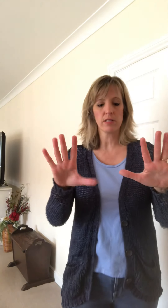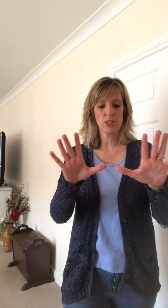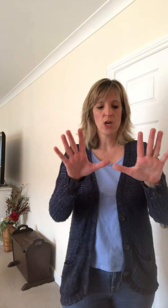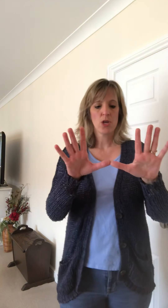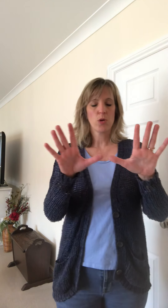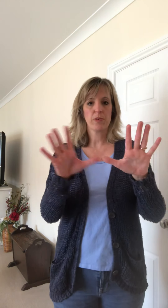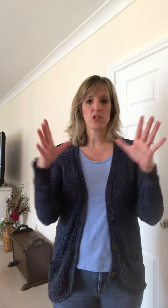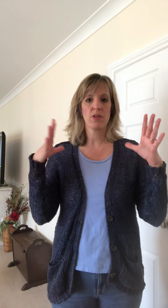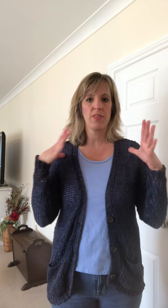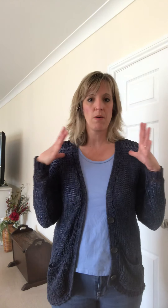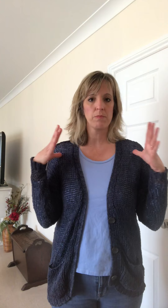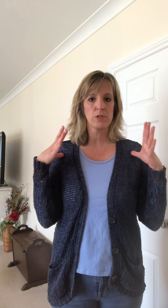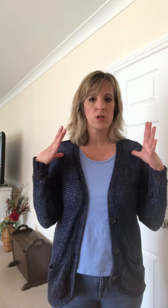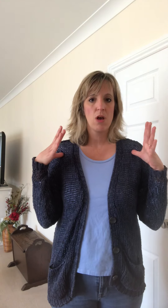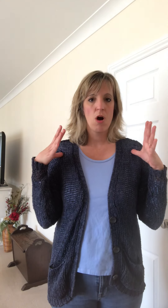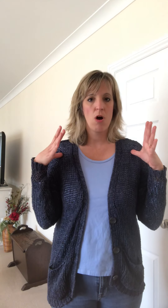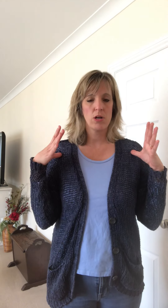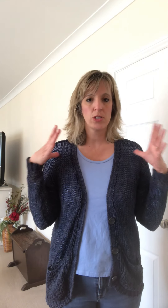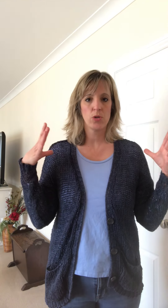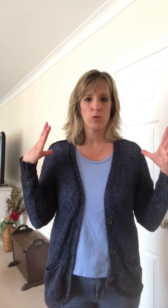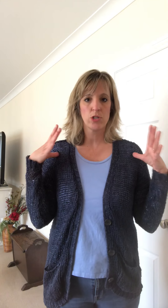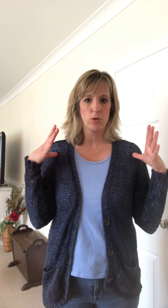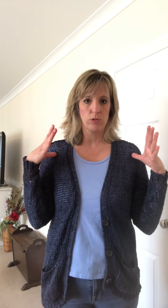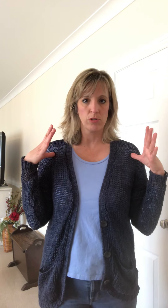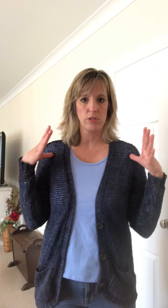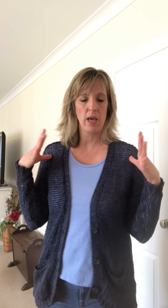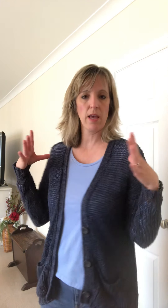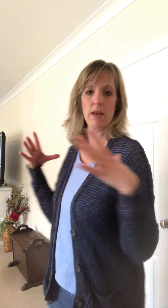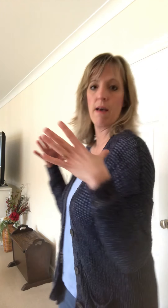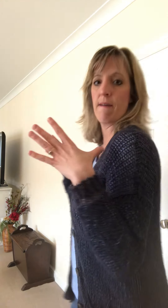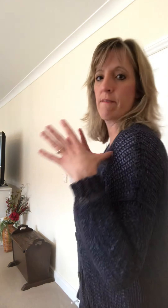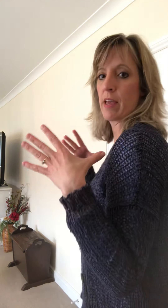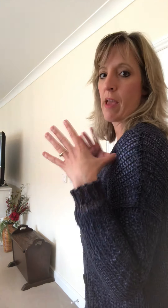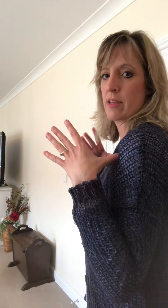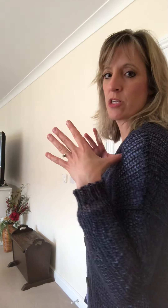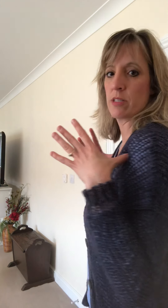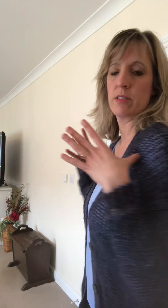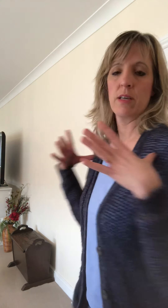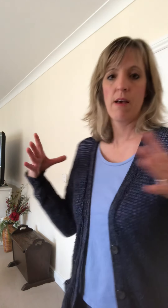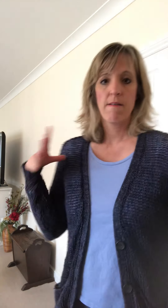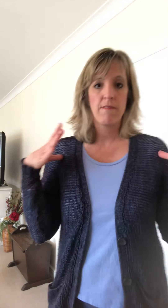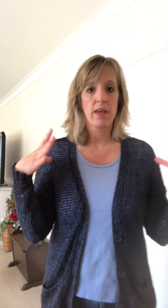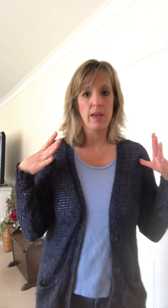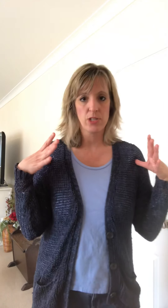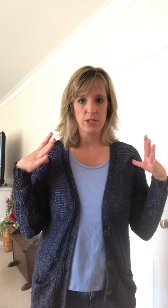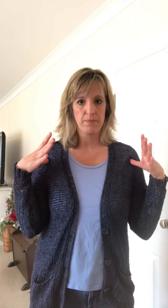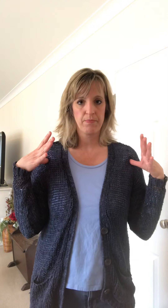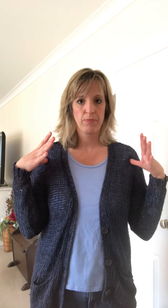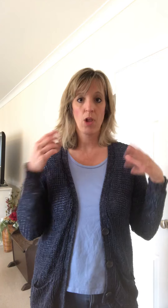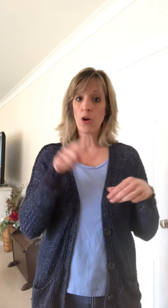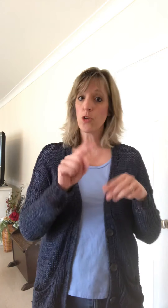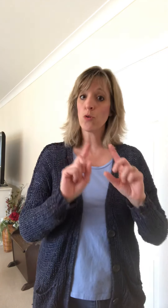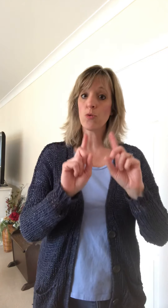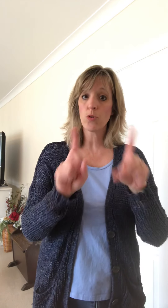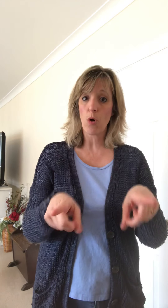hands, you put your thumbs on your shoulders, okay? Vacation, vacation. Are you